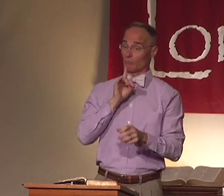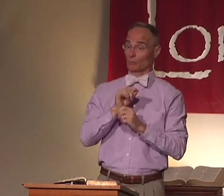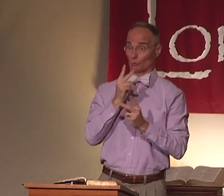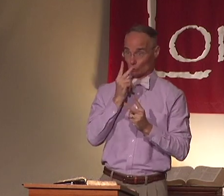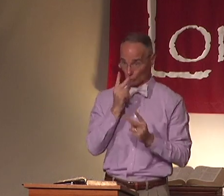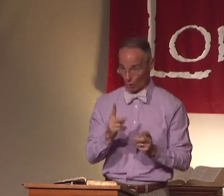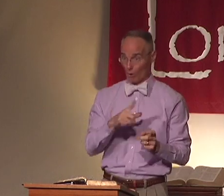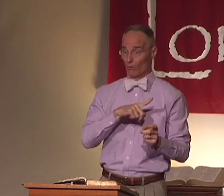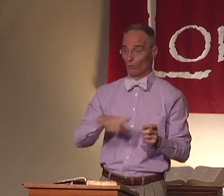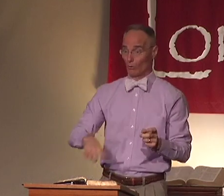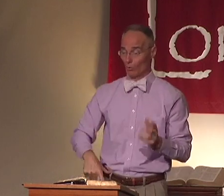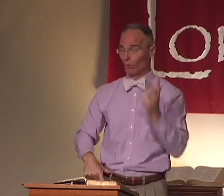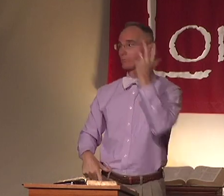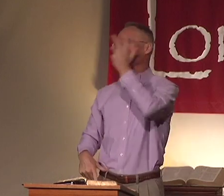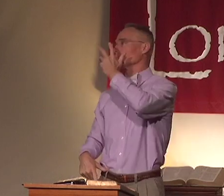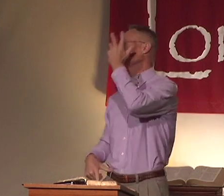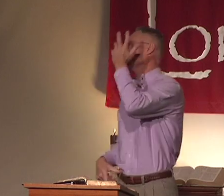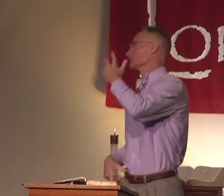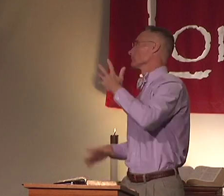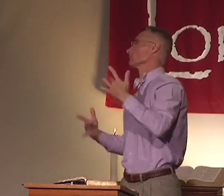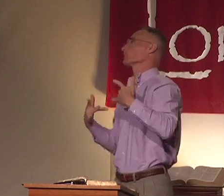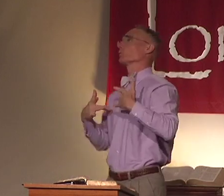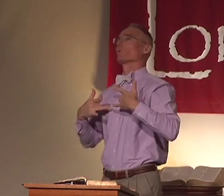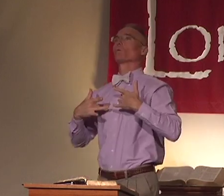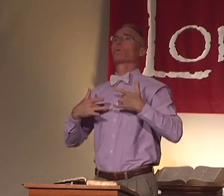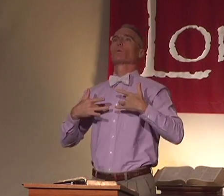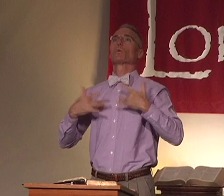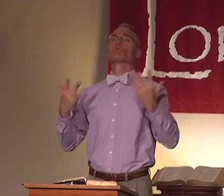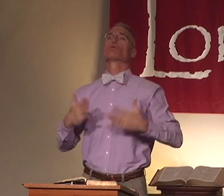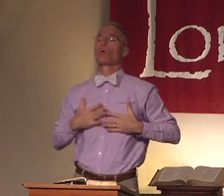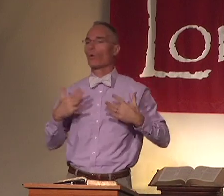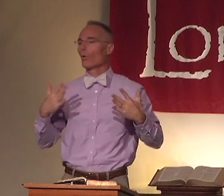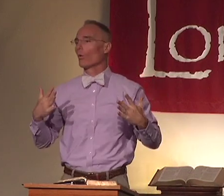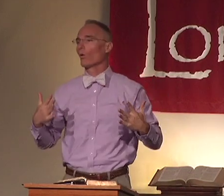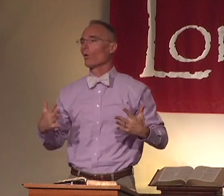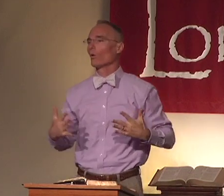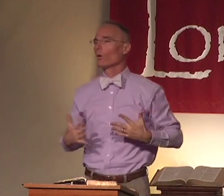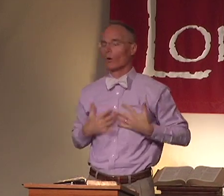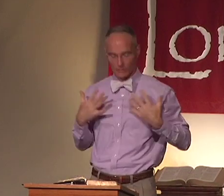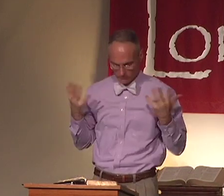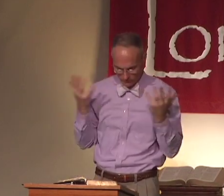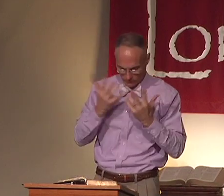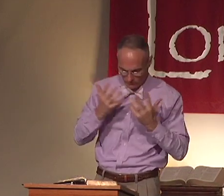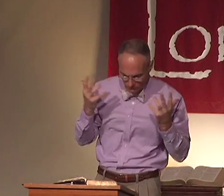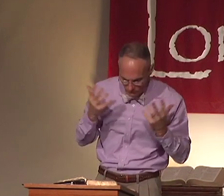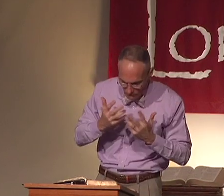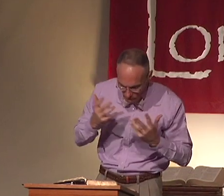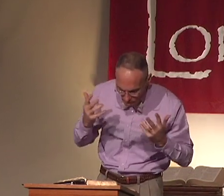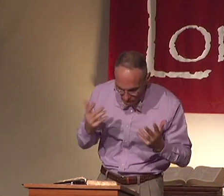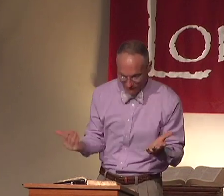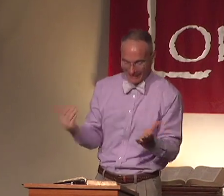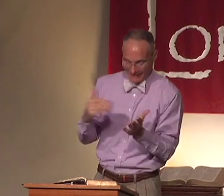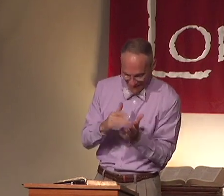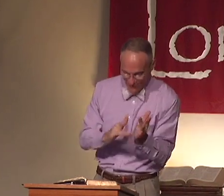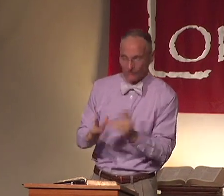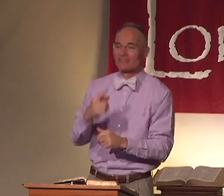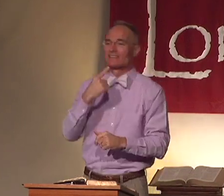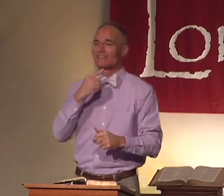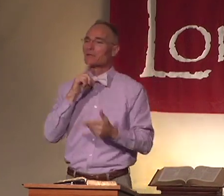The disciples, when they saw the Lord, they were filled with joy. And again,